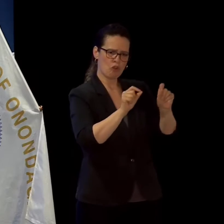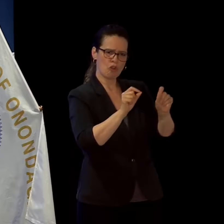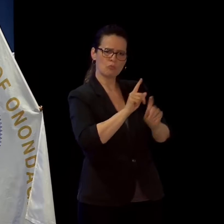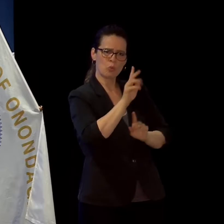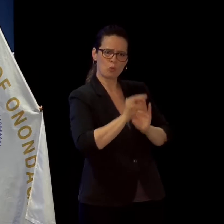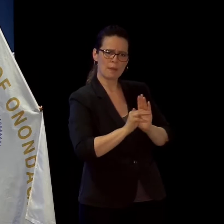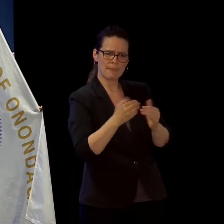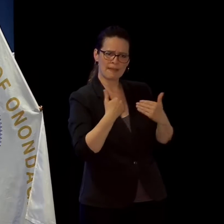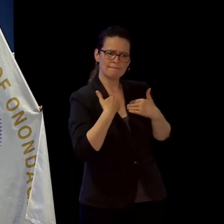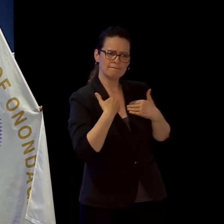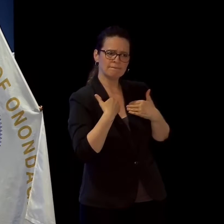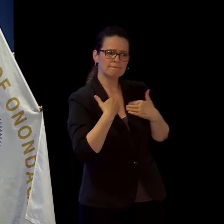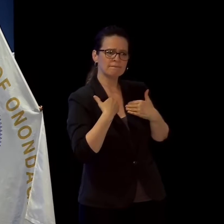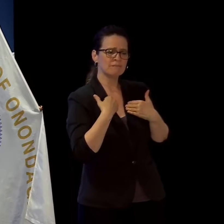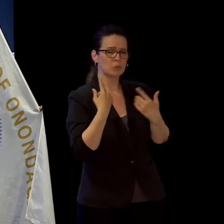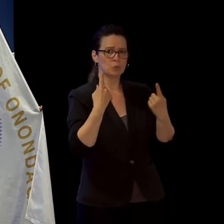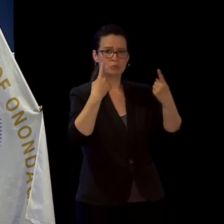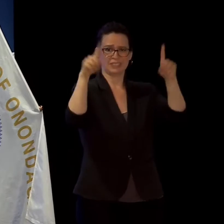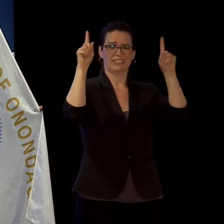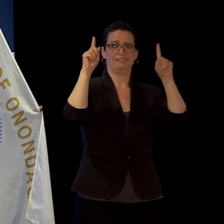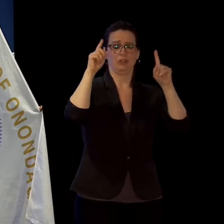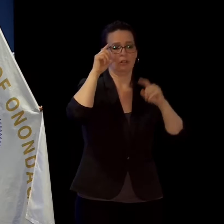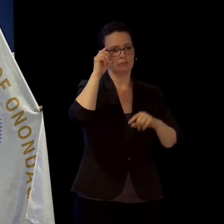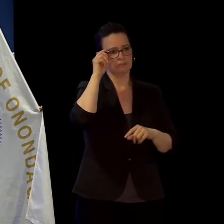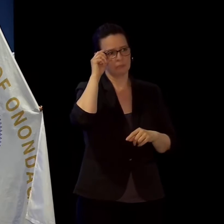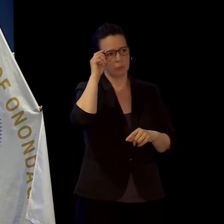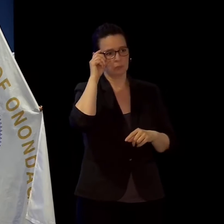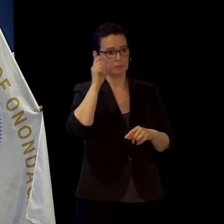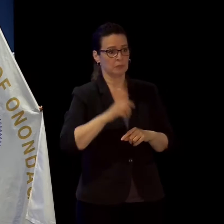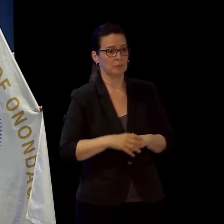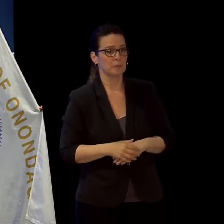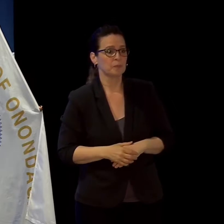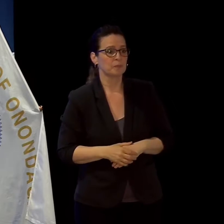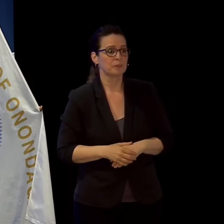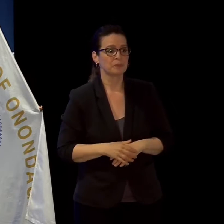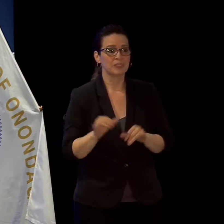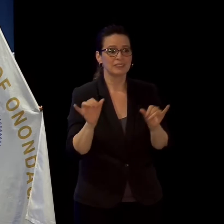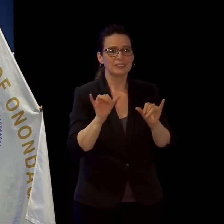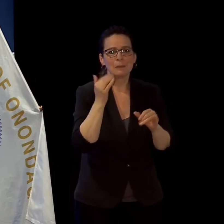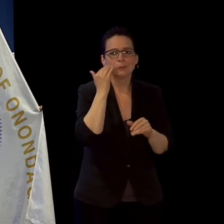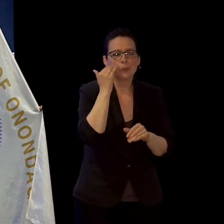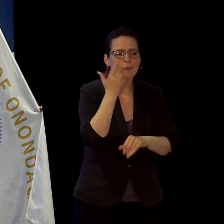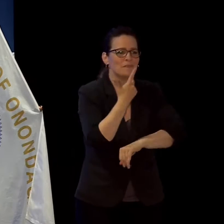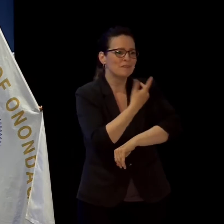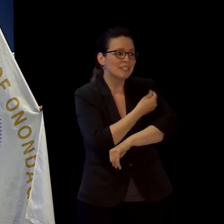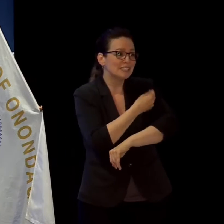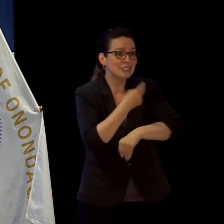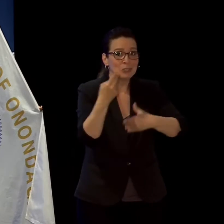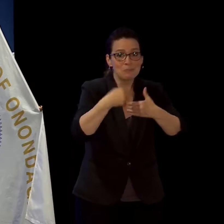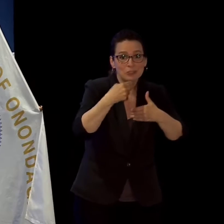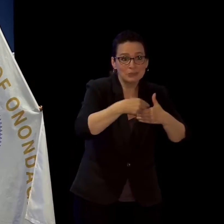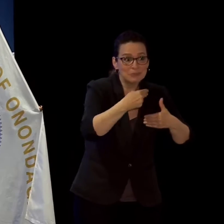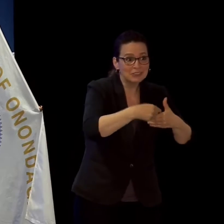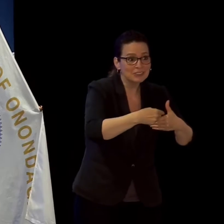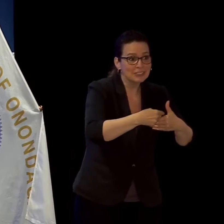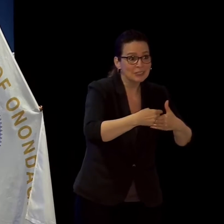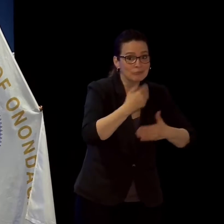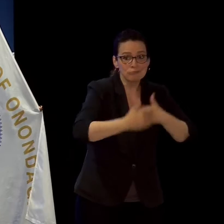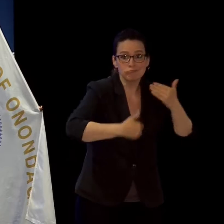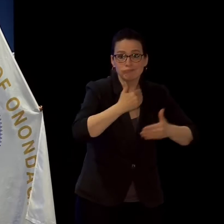probably the most successful program we've had outside of the vaccination, when it comes to participation and quickly getting things done.